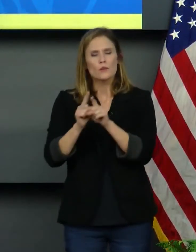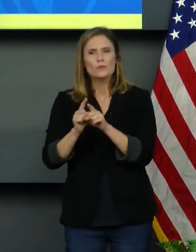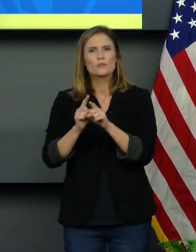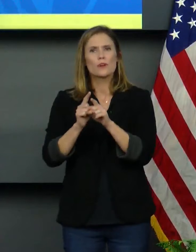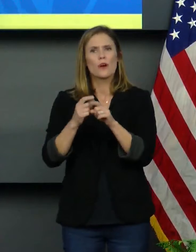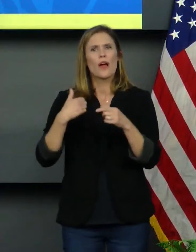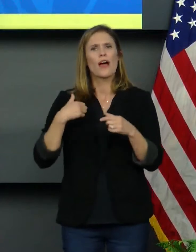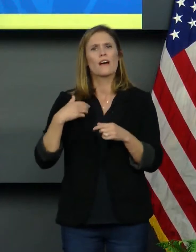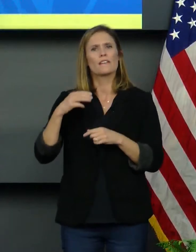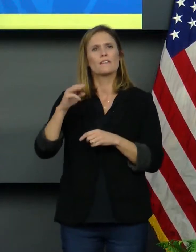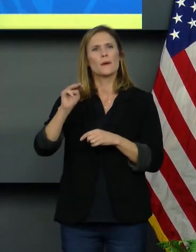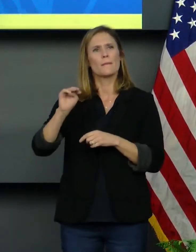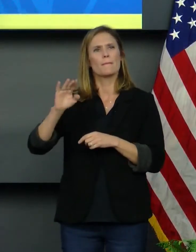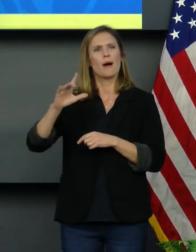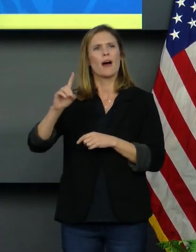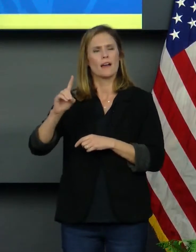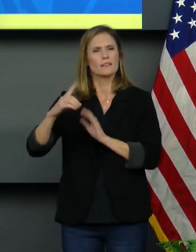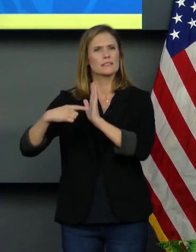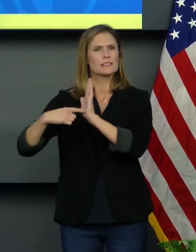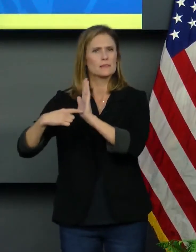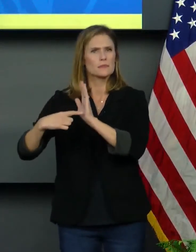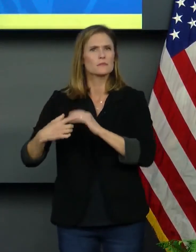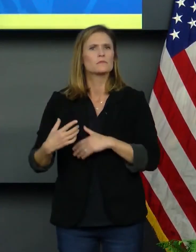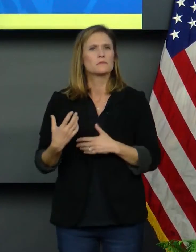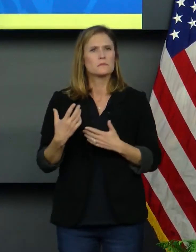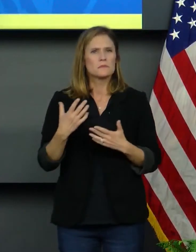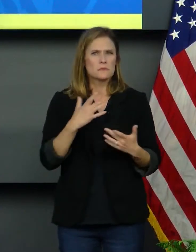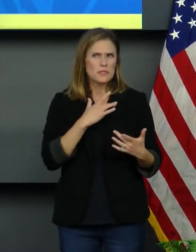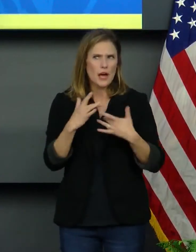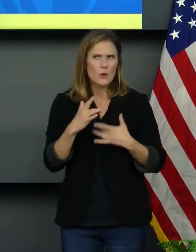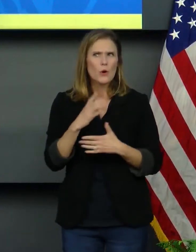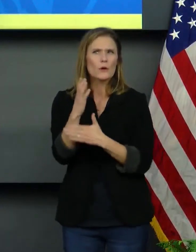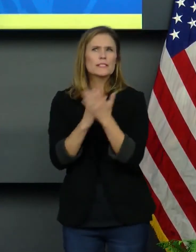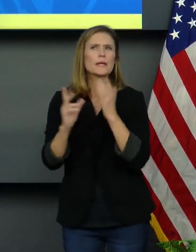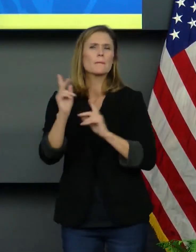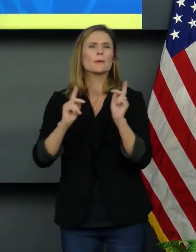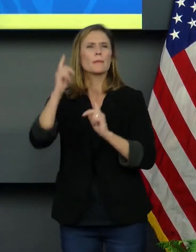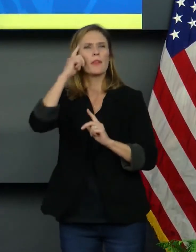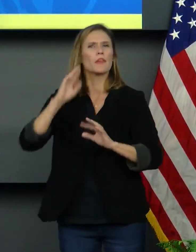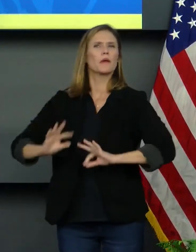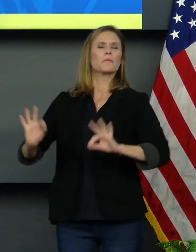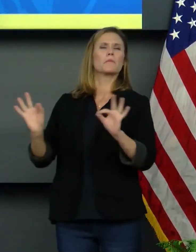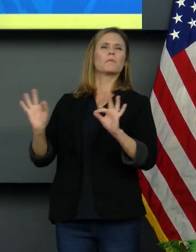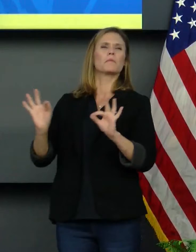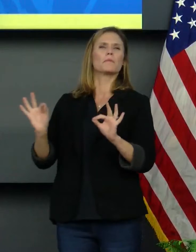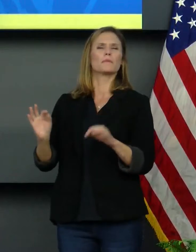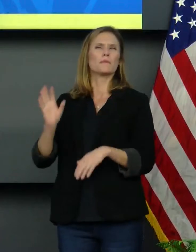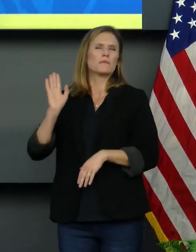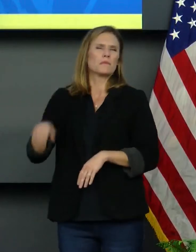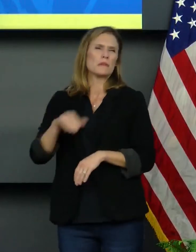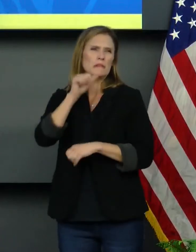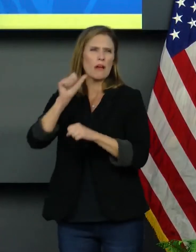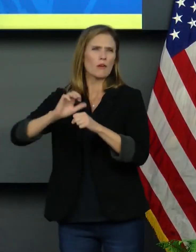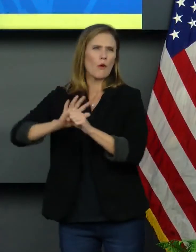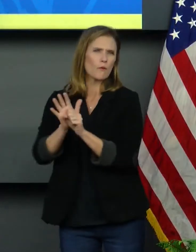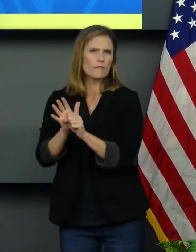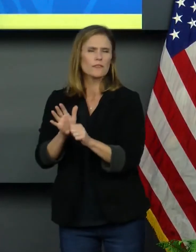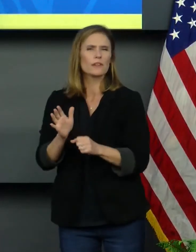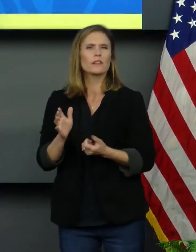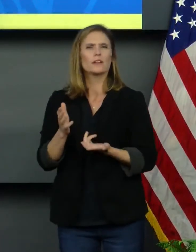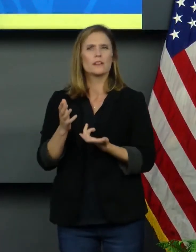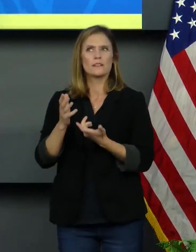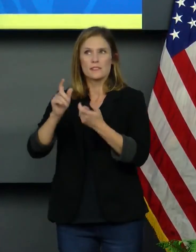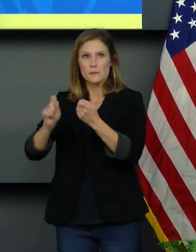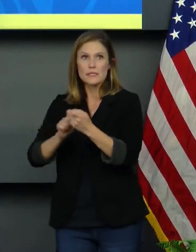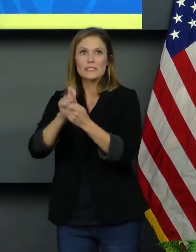more mild symptoms that I do worry some people might blow off and not take as serious as they should, particularly while we're